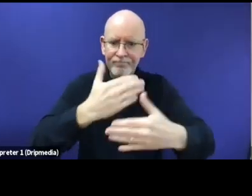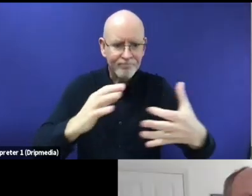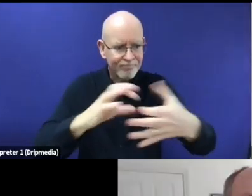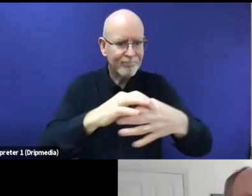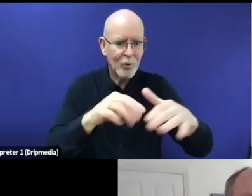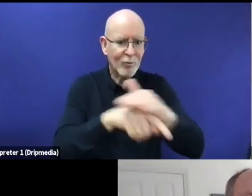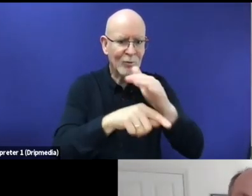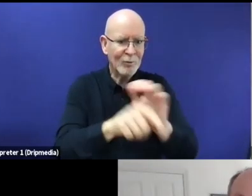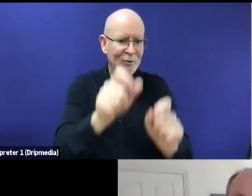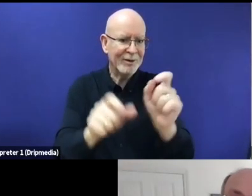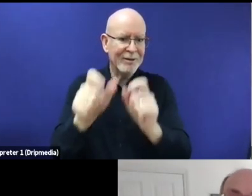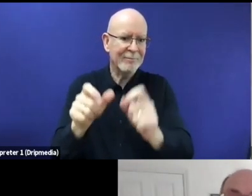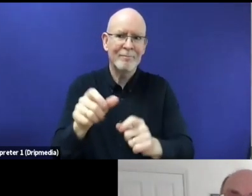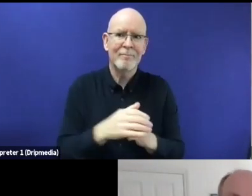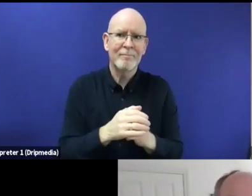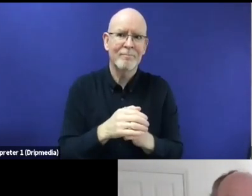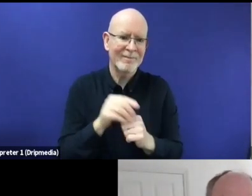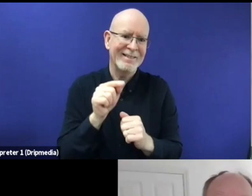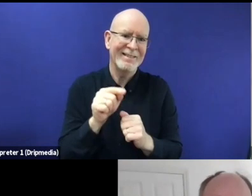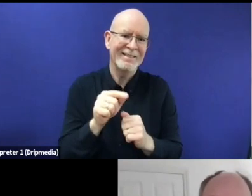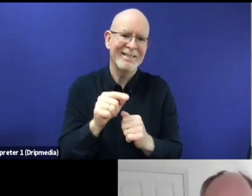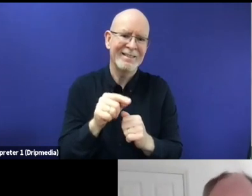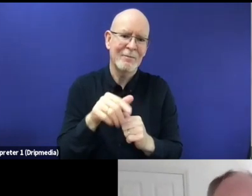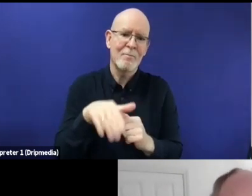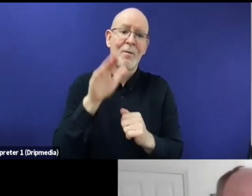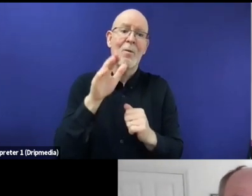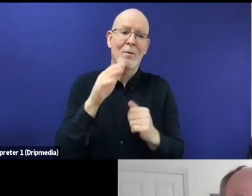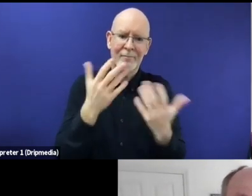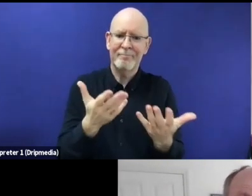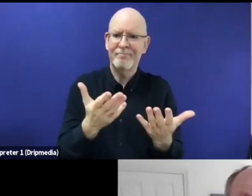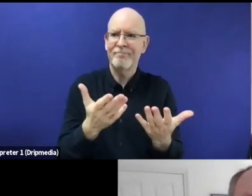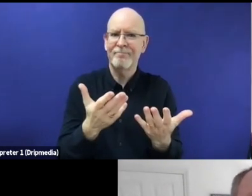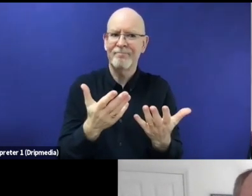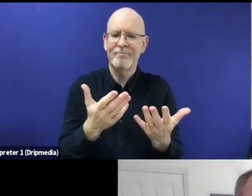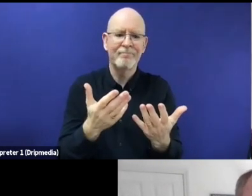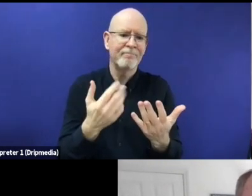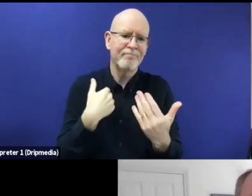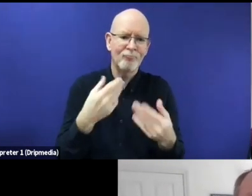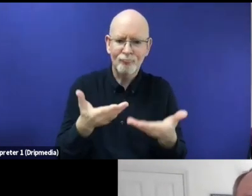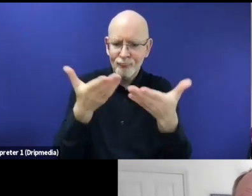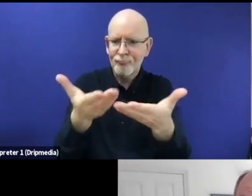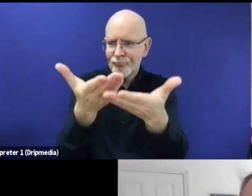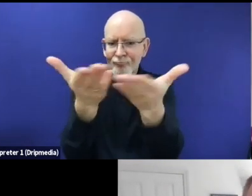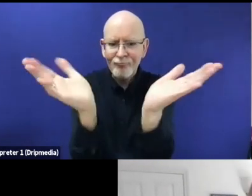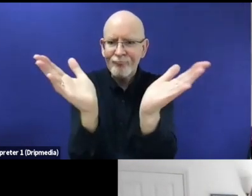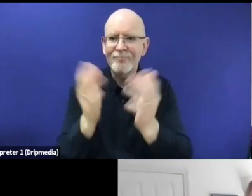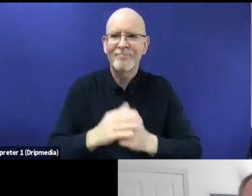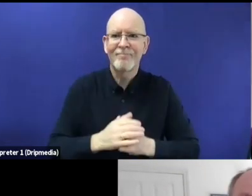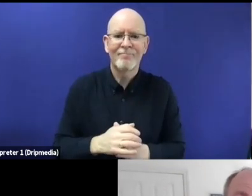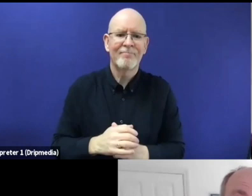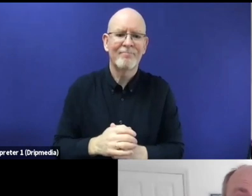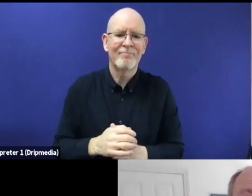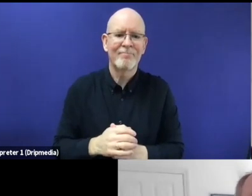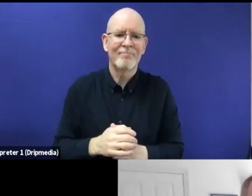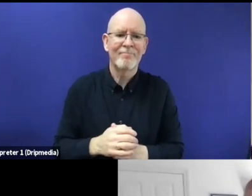Over to you. Thank you. I would like to sort of just point out, I was doing some research for UNHCR in